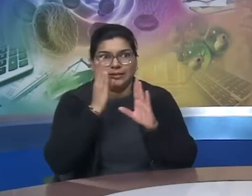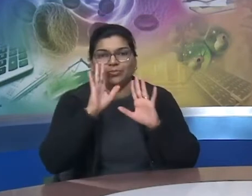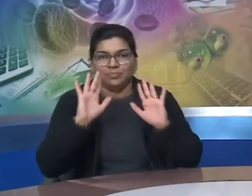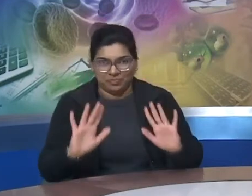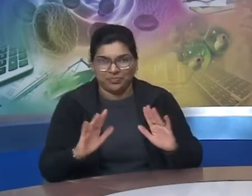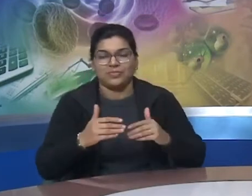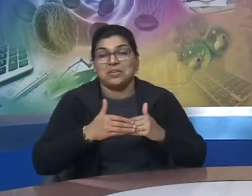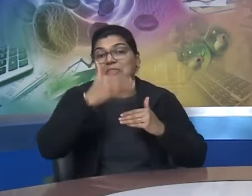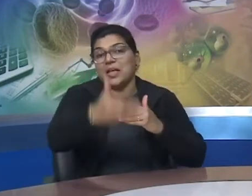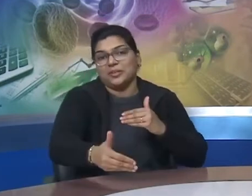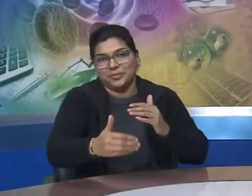risking.